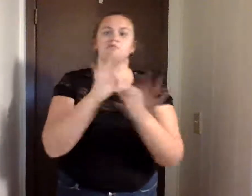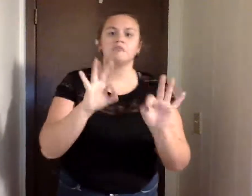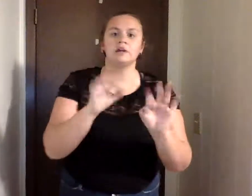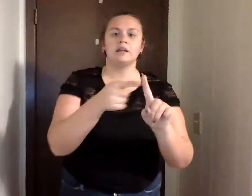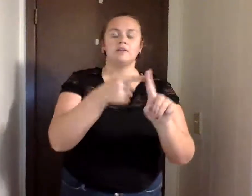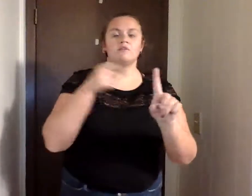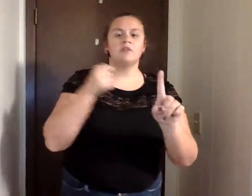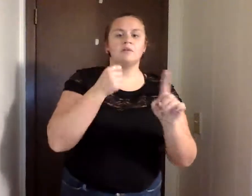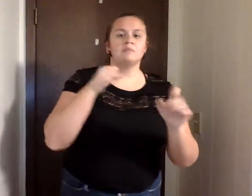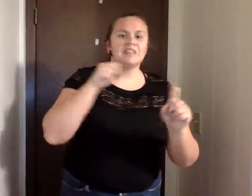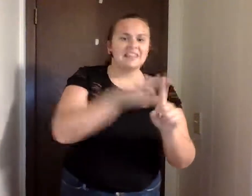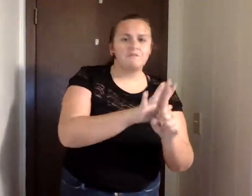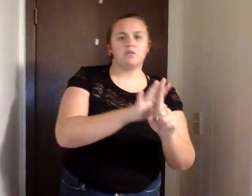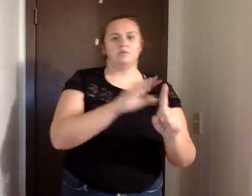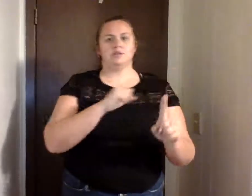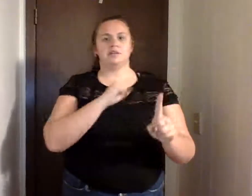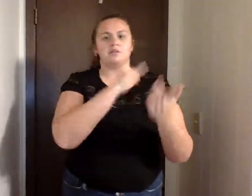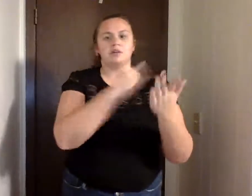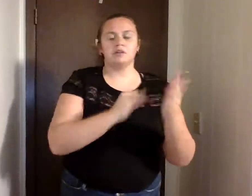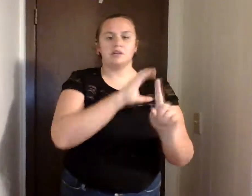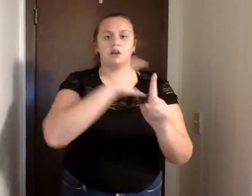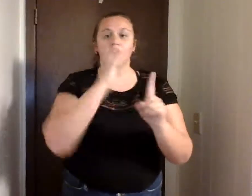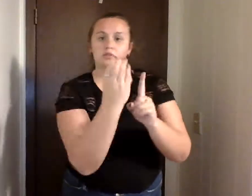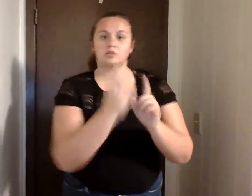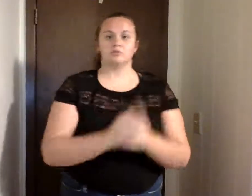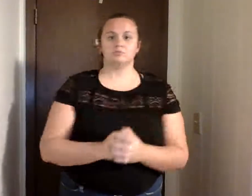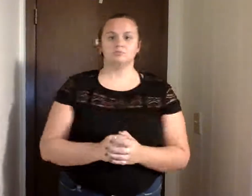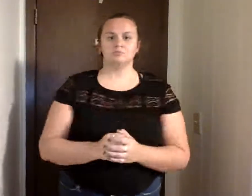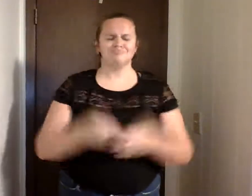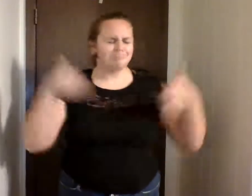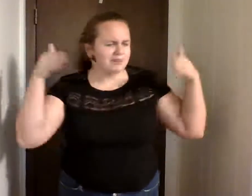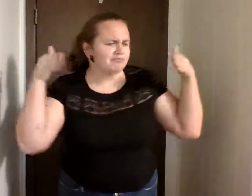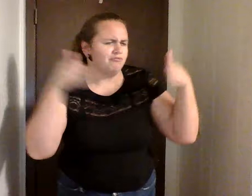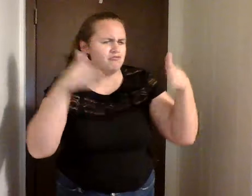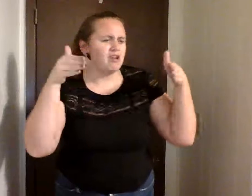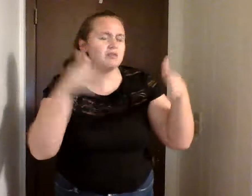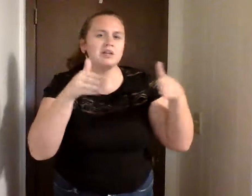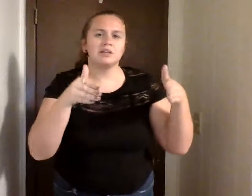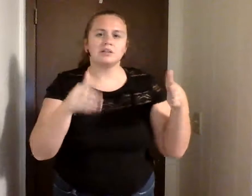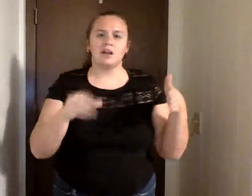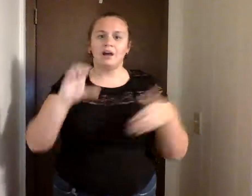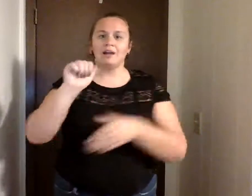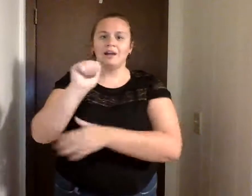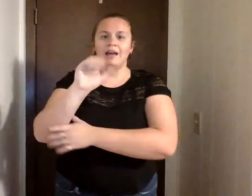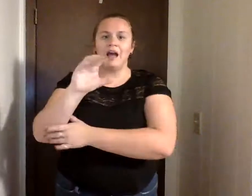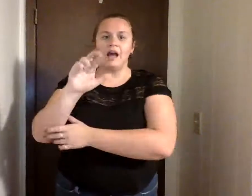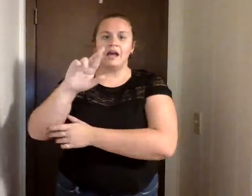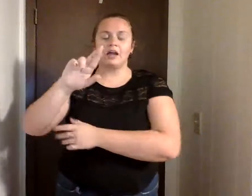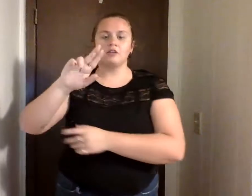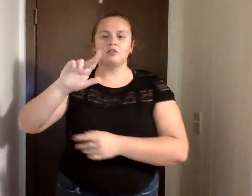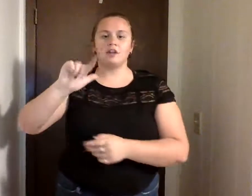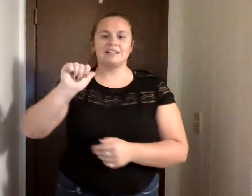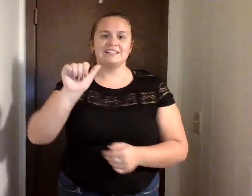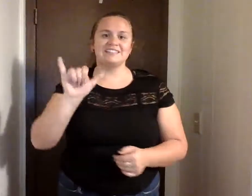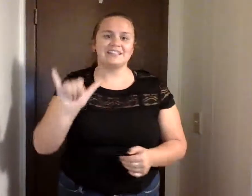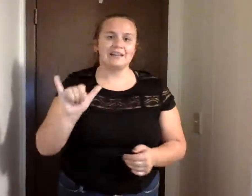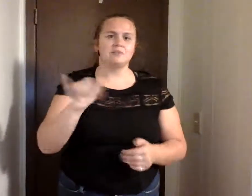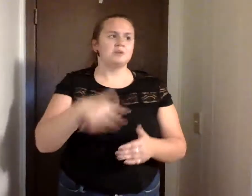of artistic culture. And this focus on no-frills accuracy was precisely for the benefit of medical